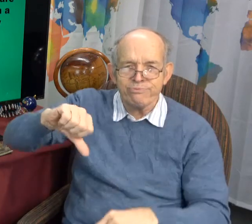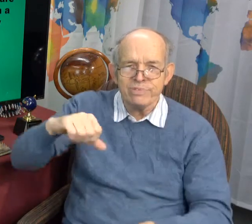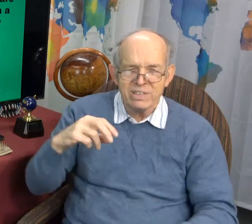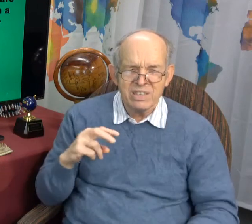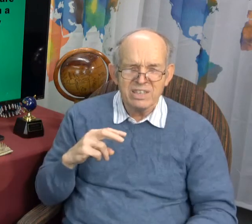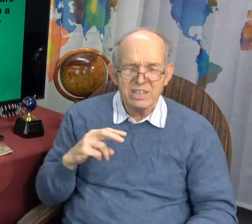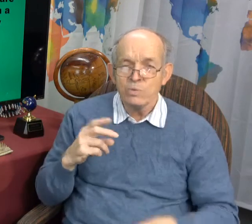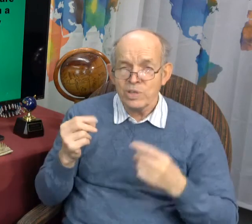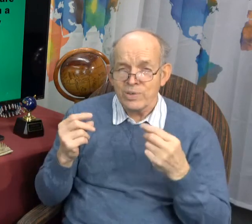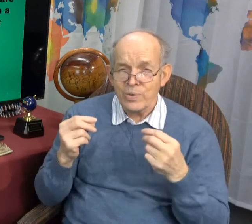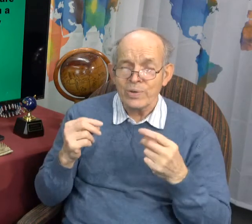Baba,